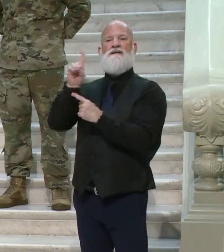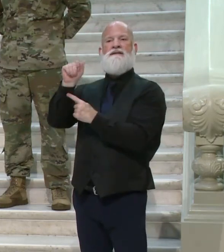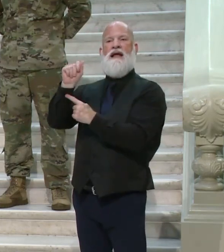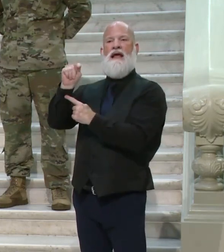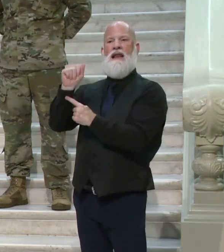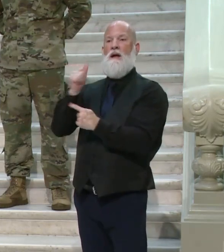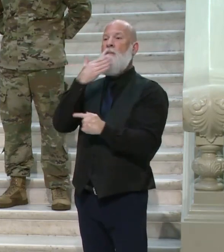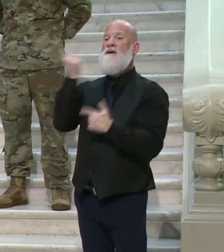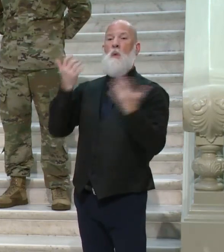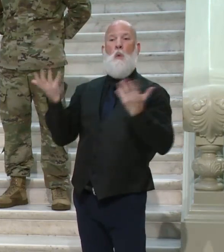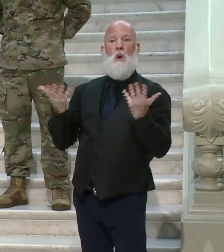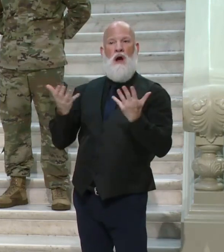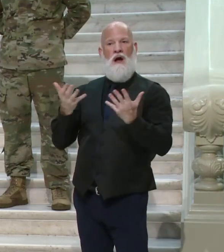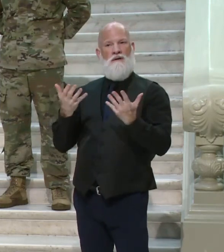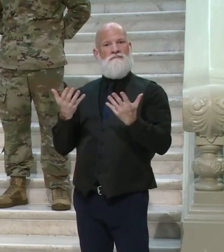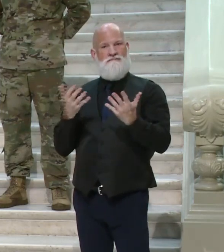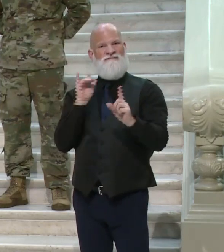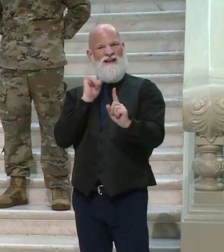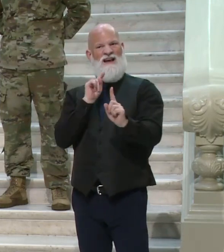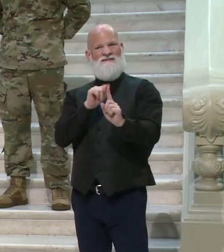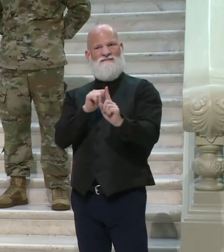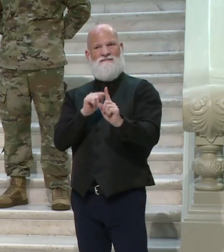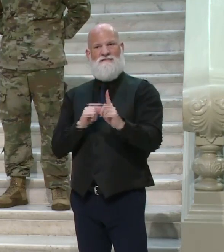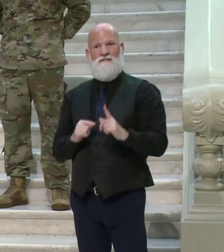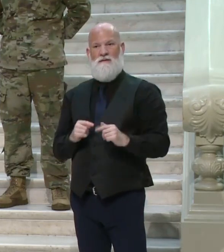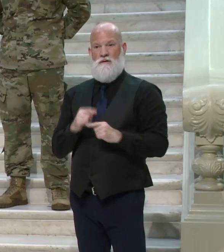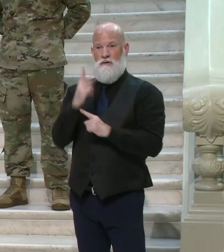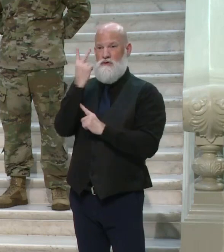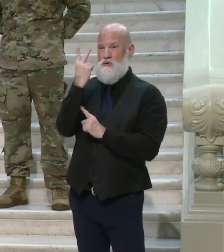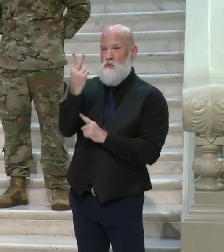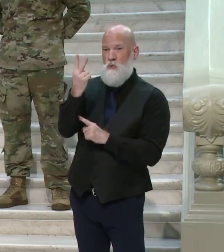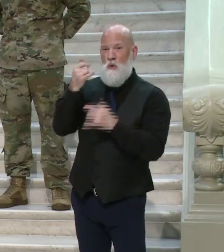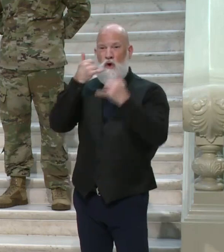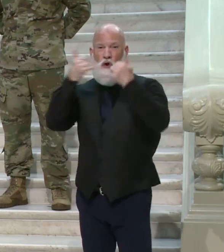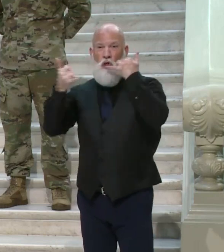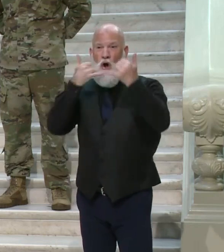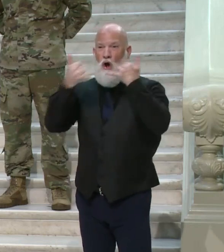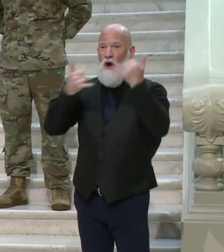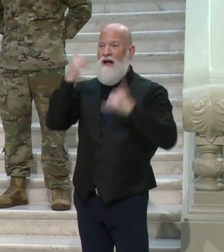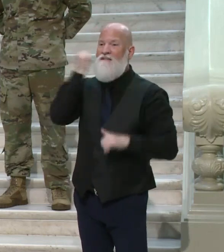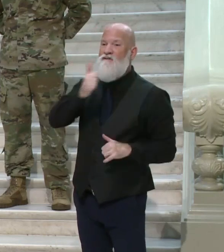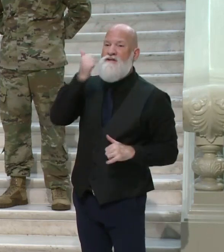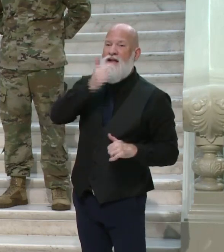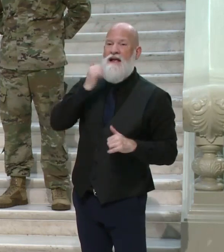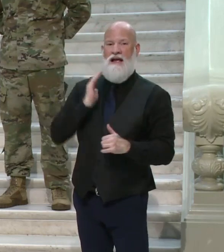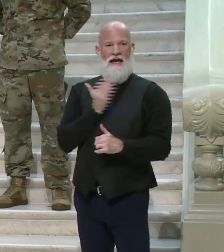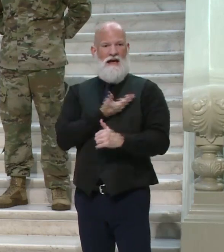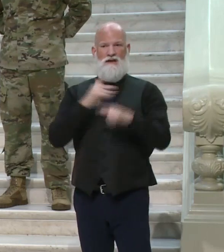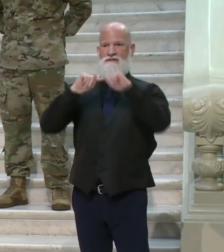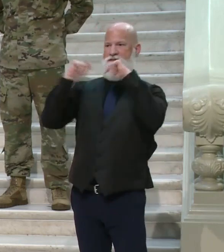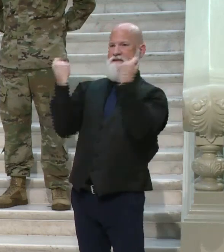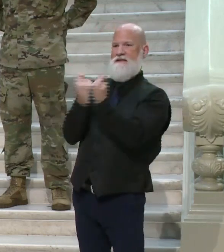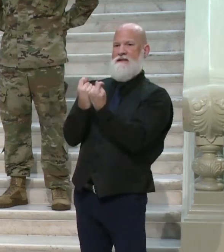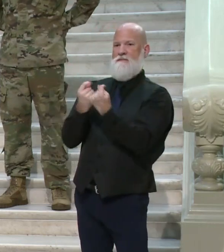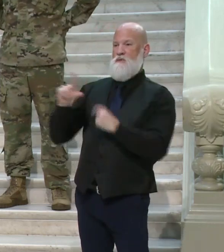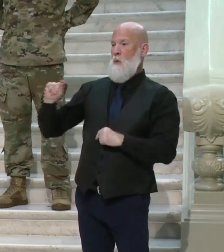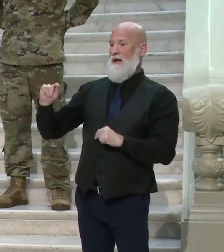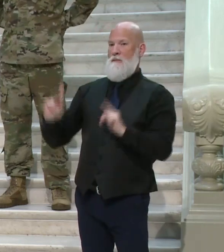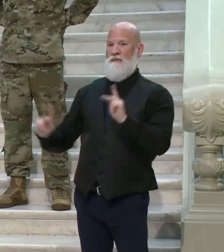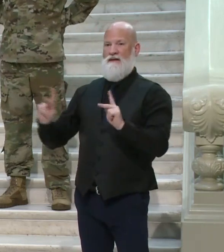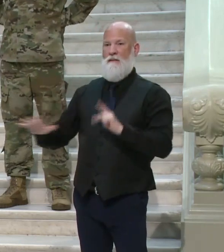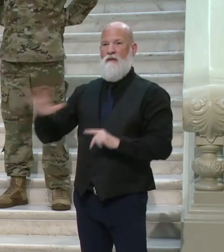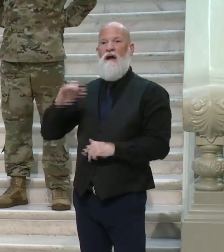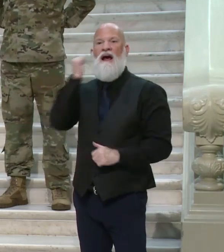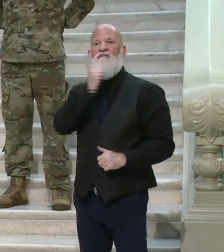had two calls a day with our team, over 20 people every day, 7 days a week for almost